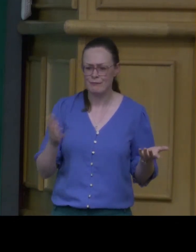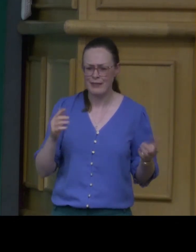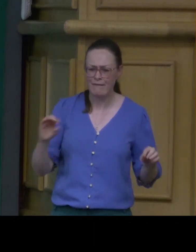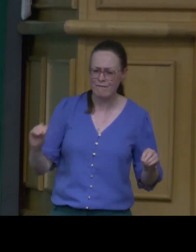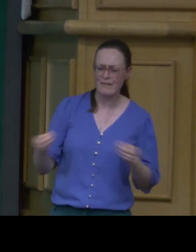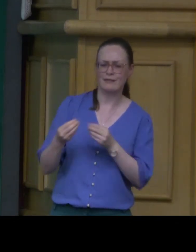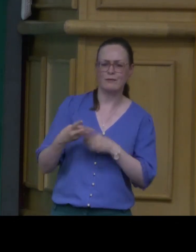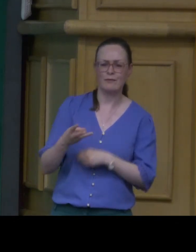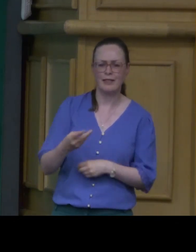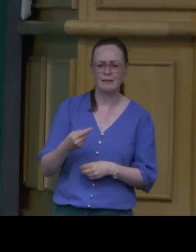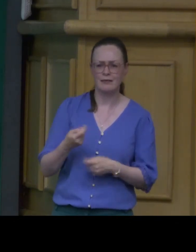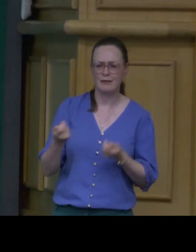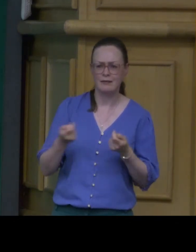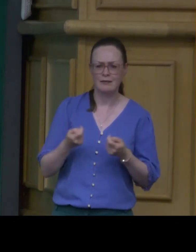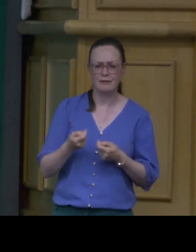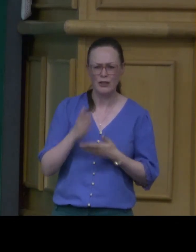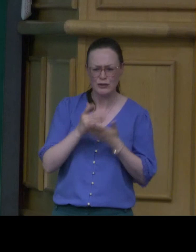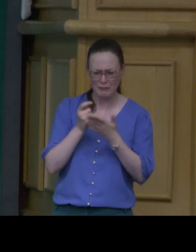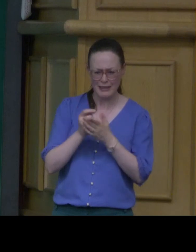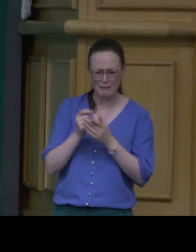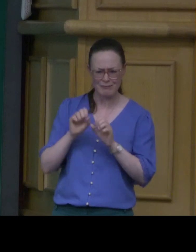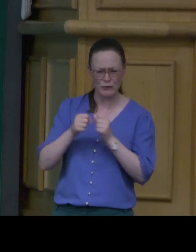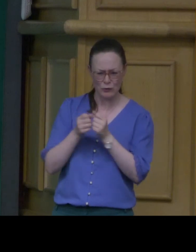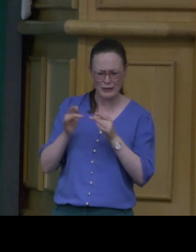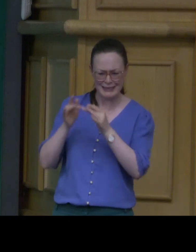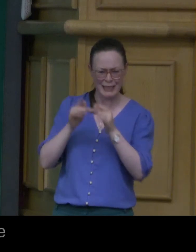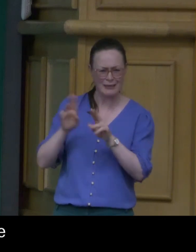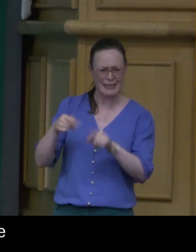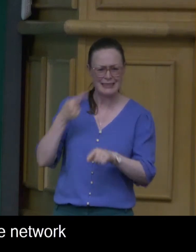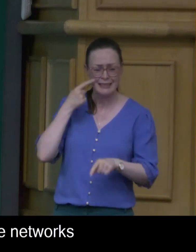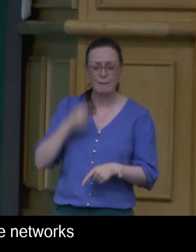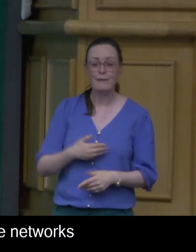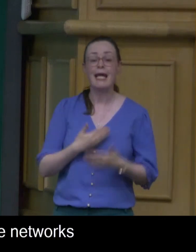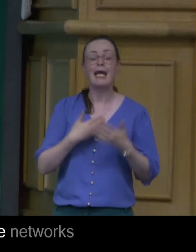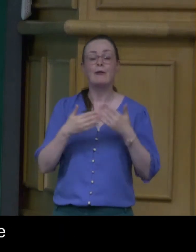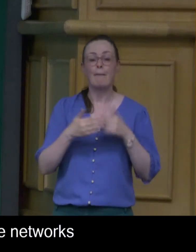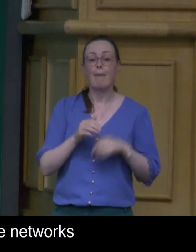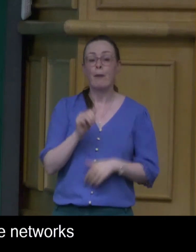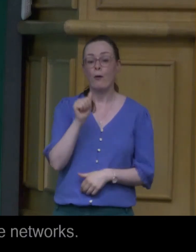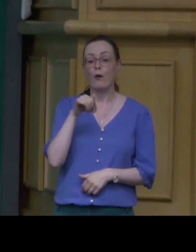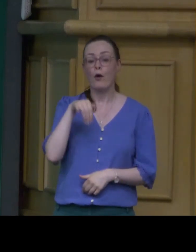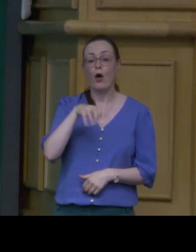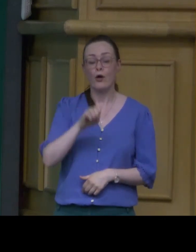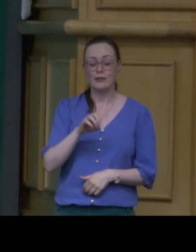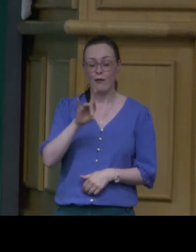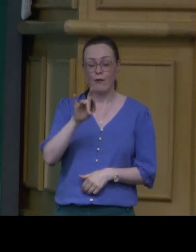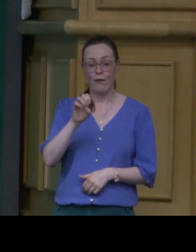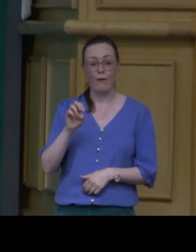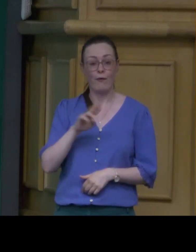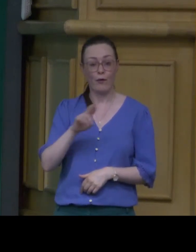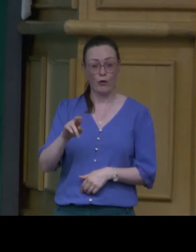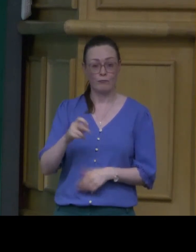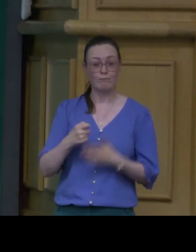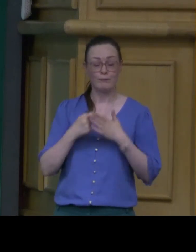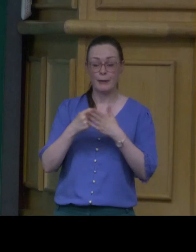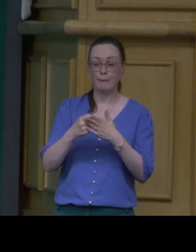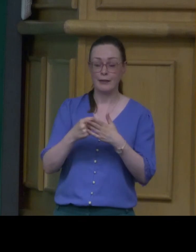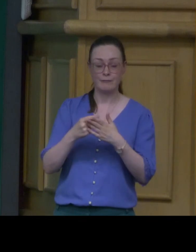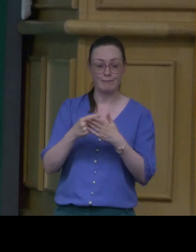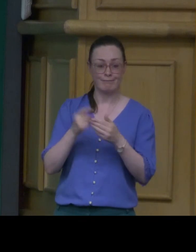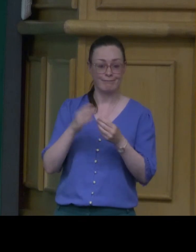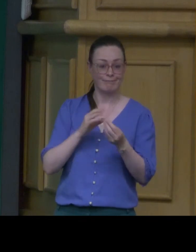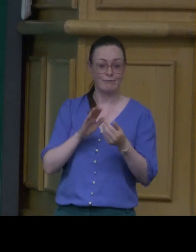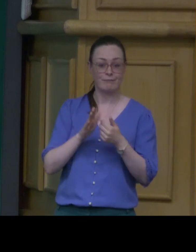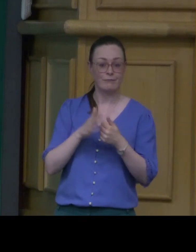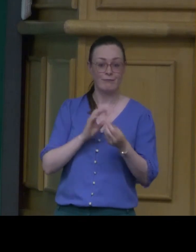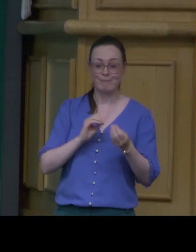offensive way on some of these networks. Anyway, Anya Kerr's antidote, and particularly antidote